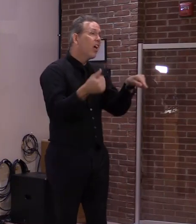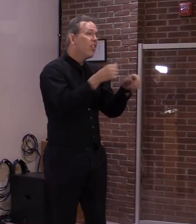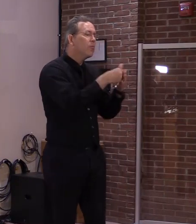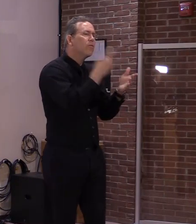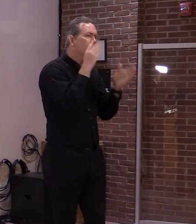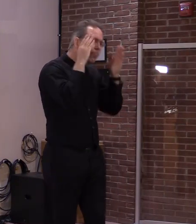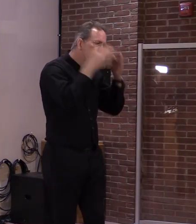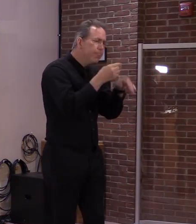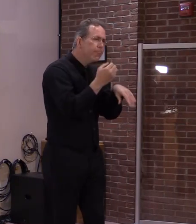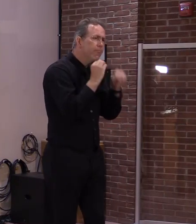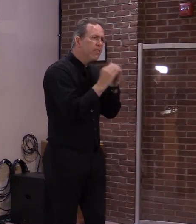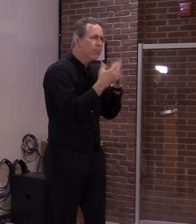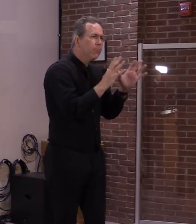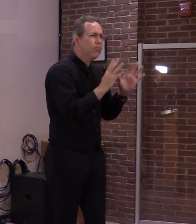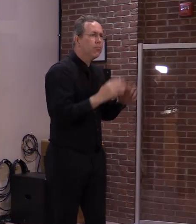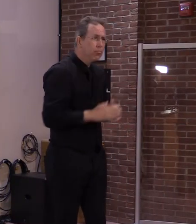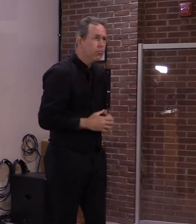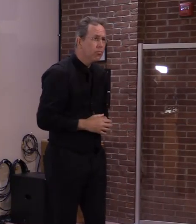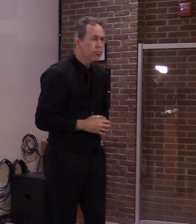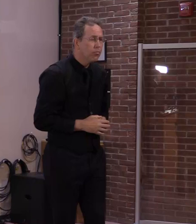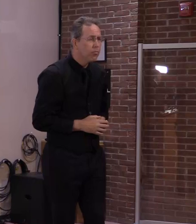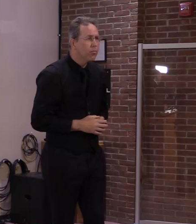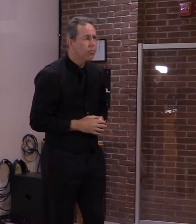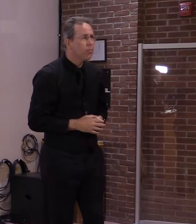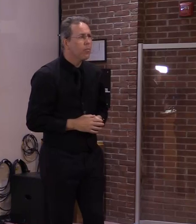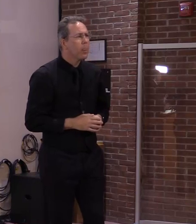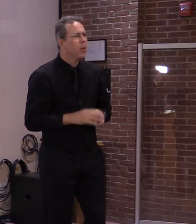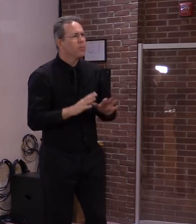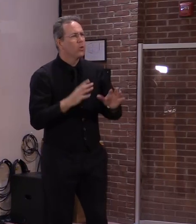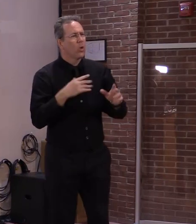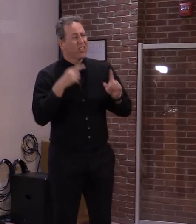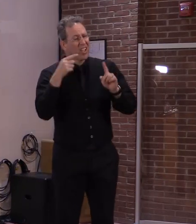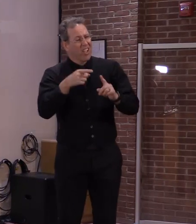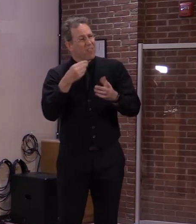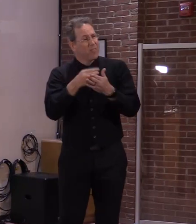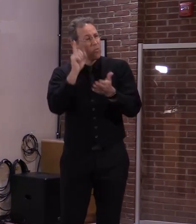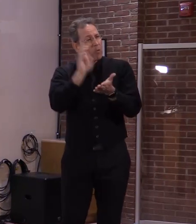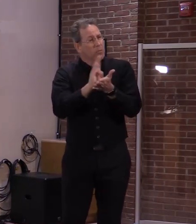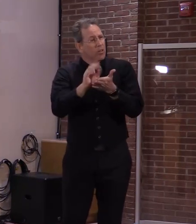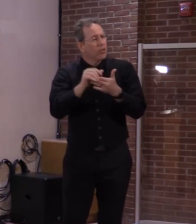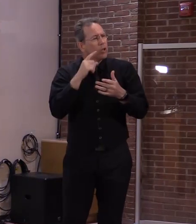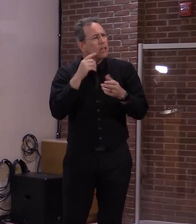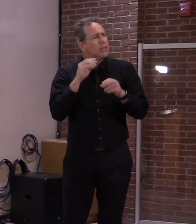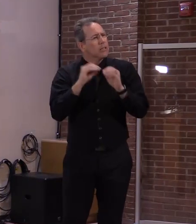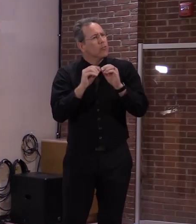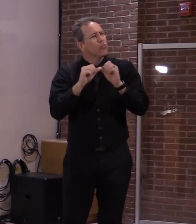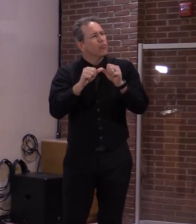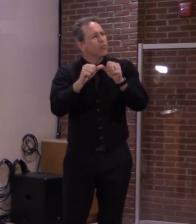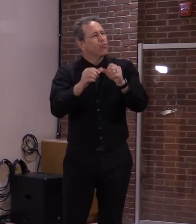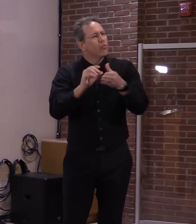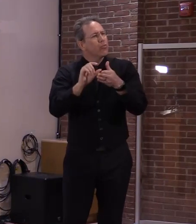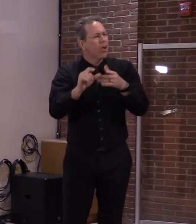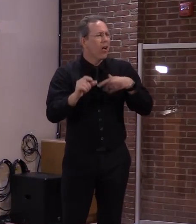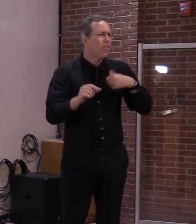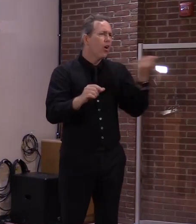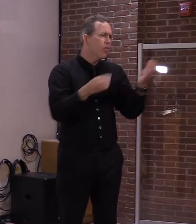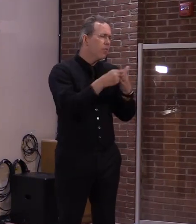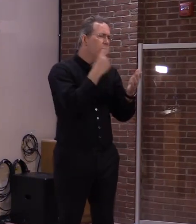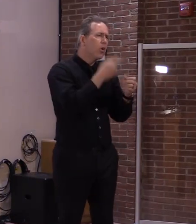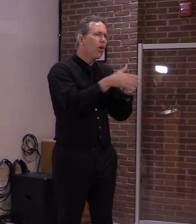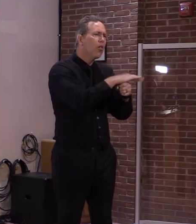it in the future. There is other money available for programmatic needs. And that's